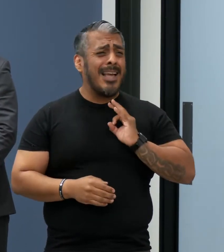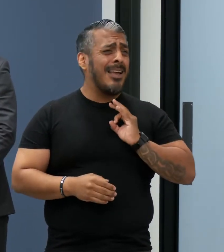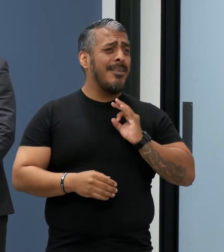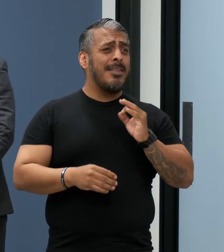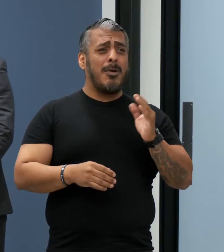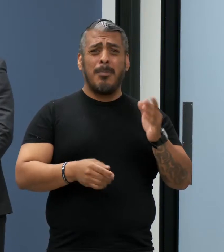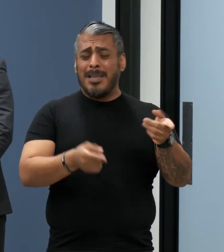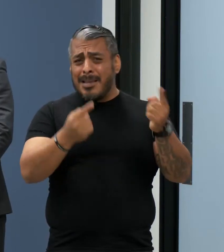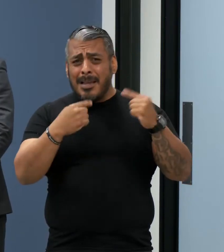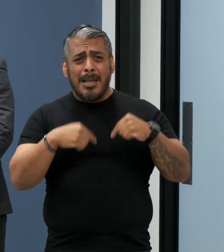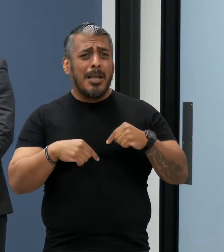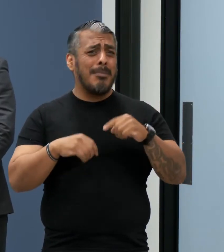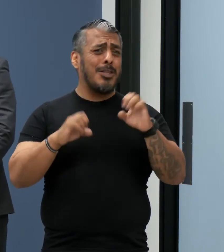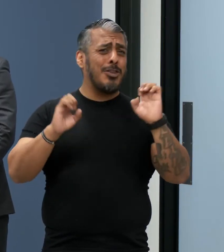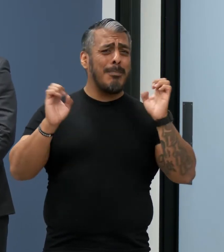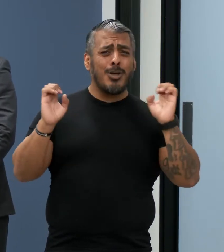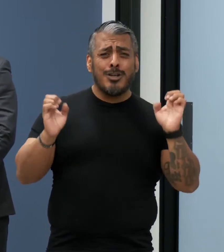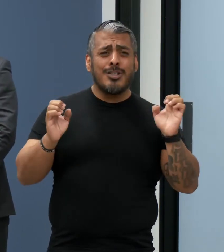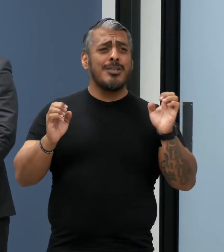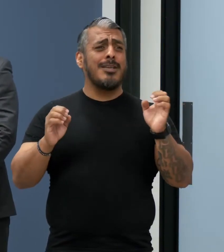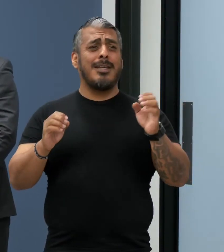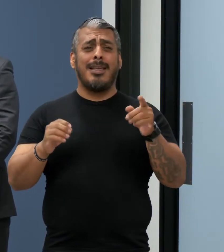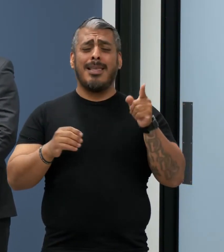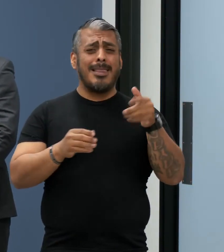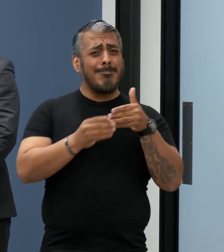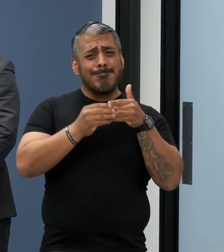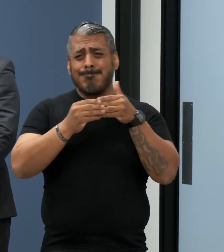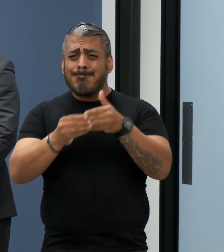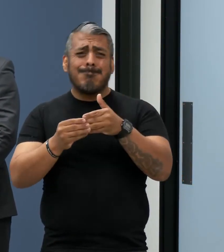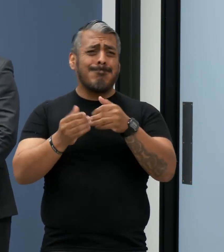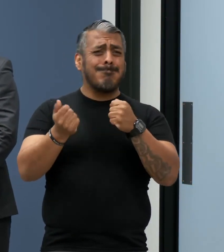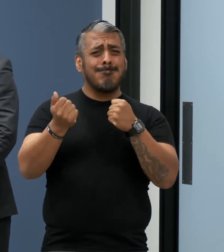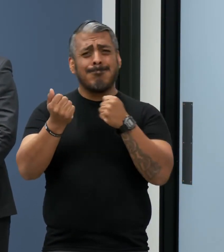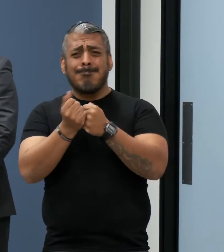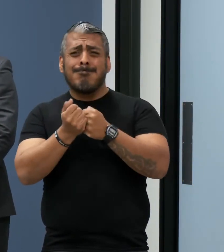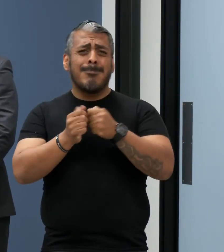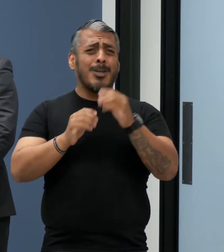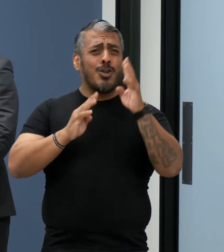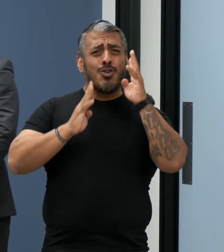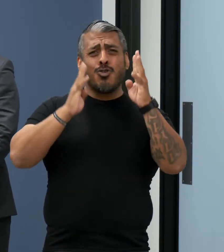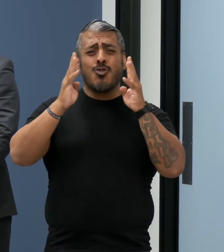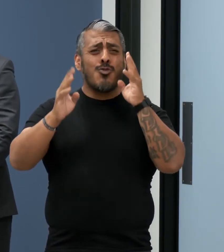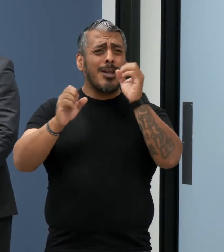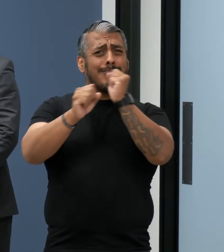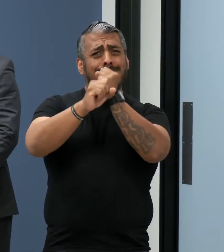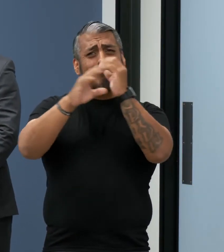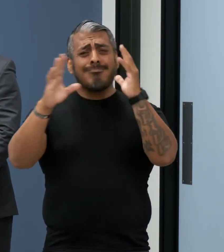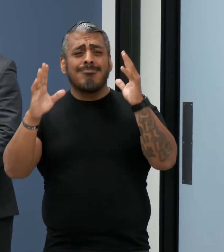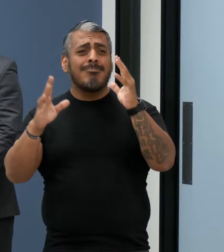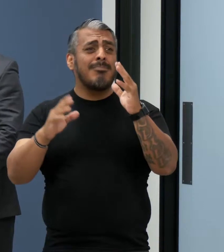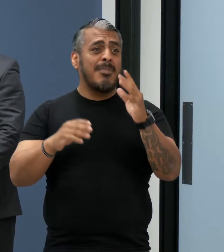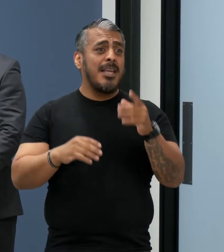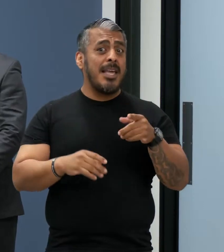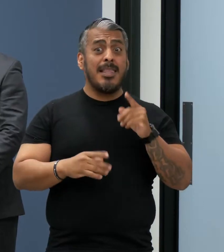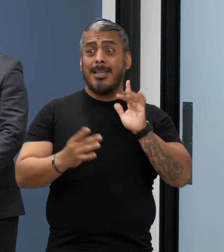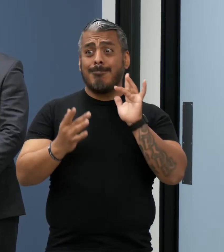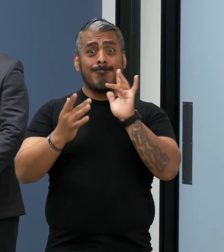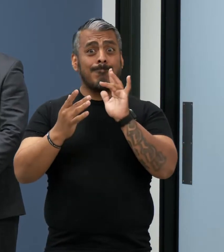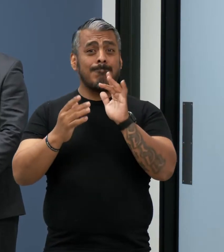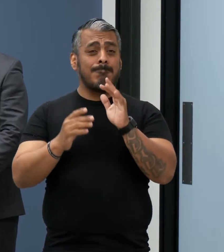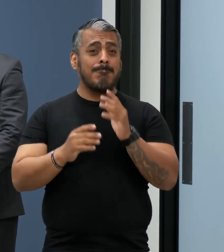to the emergency and took on leadership roles and came up with innovative new ideas and met the humanitarian crisis head